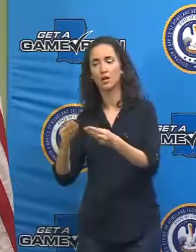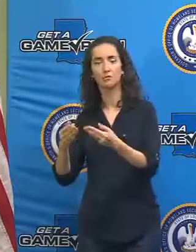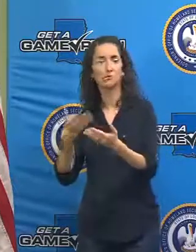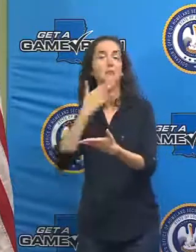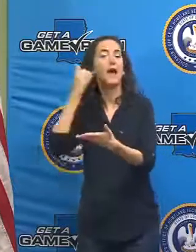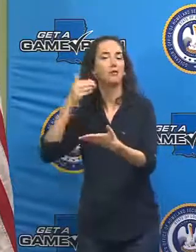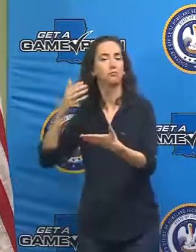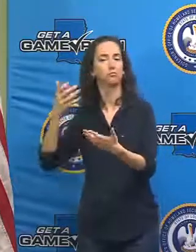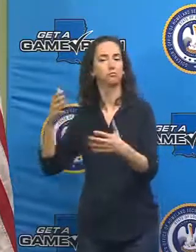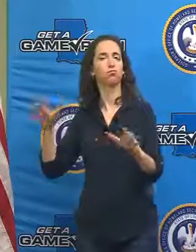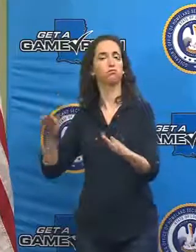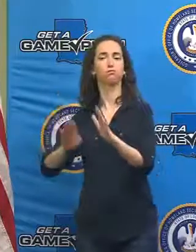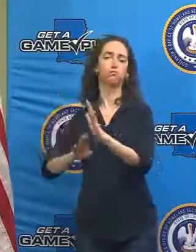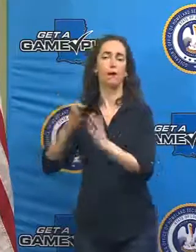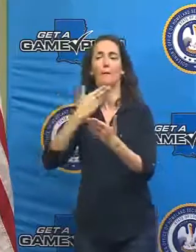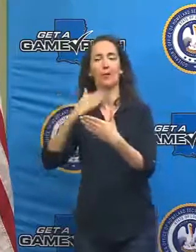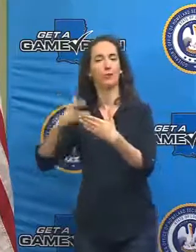So thank you all very much and we'll let you know about the next press conference.